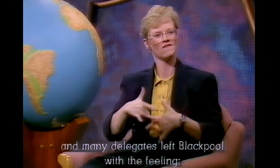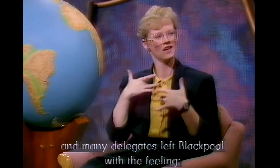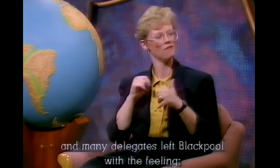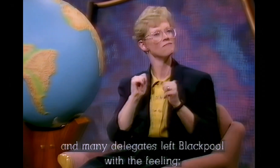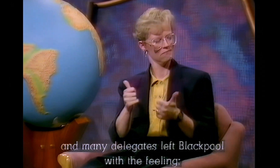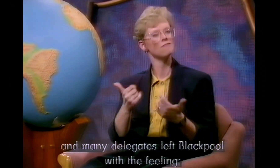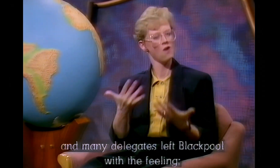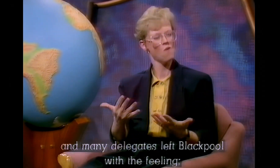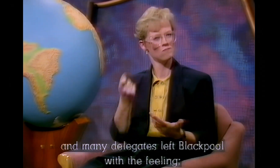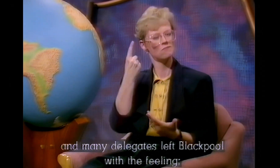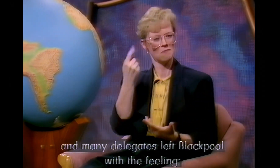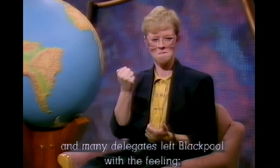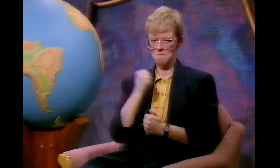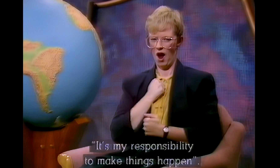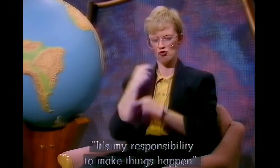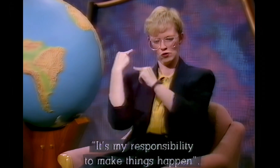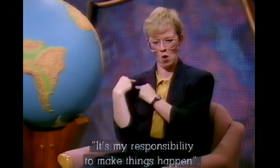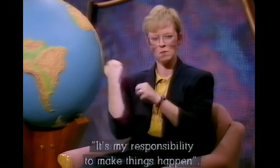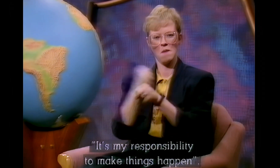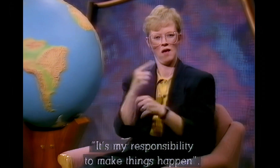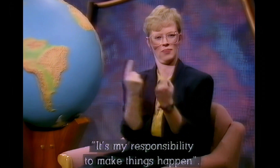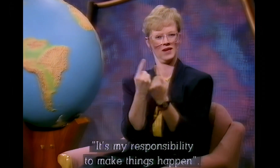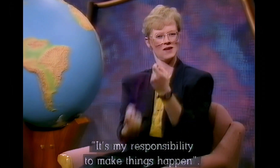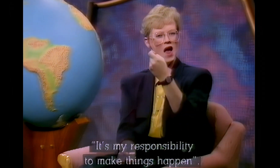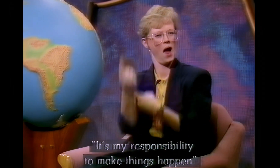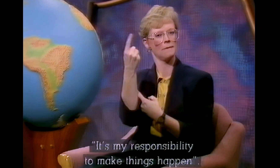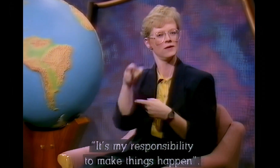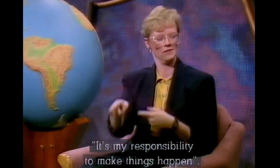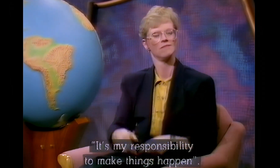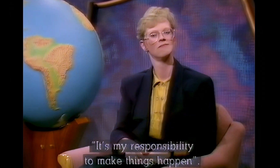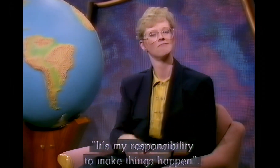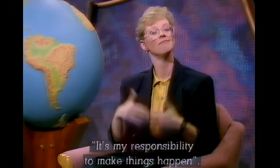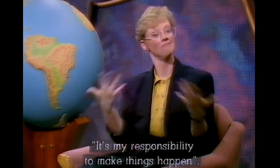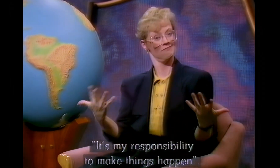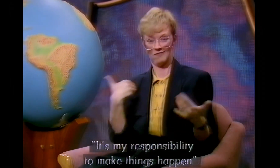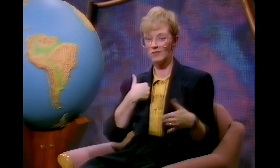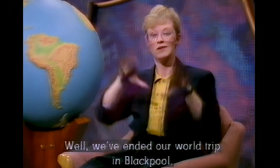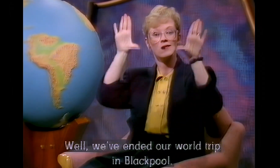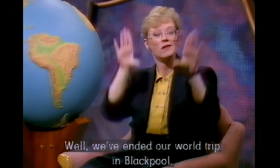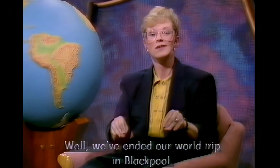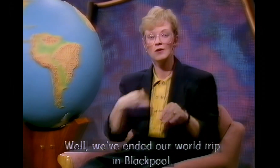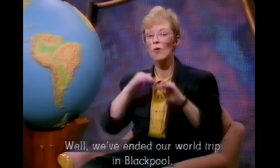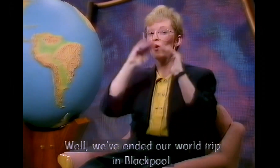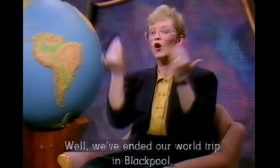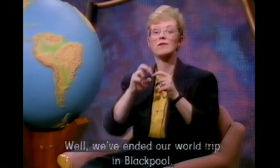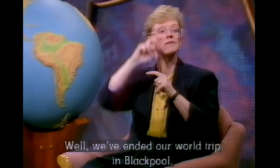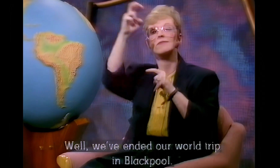left Blackpool with the feeling, "it's my responsibility to make things happen." Well, we've ended our world trip